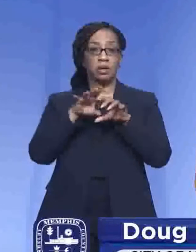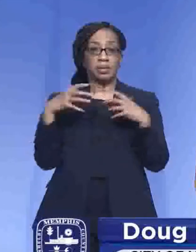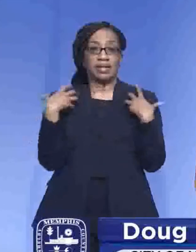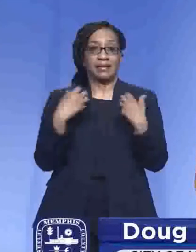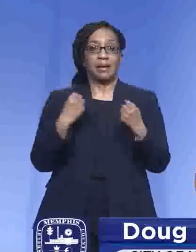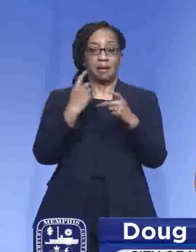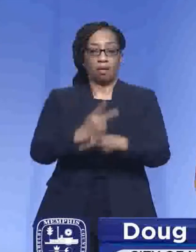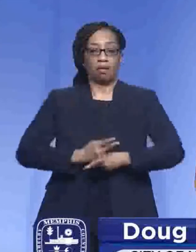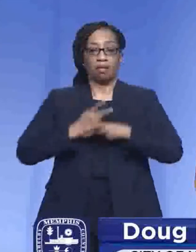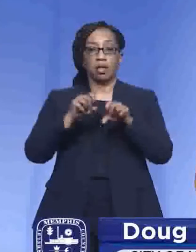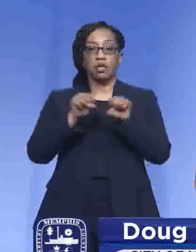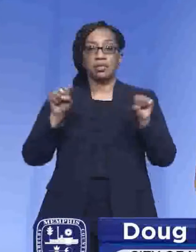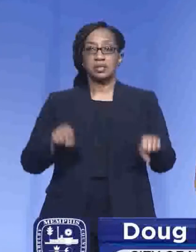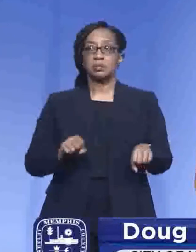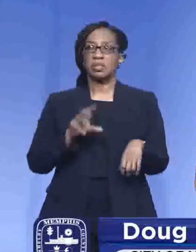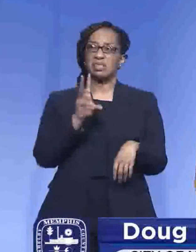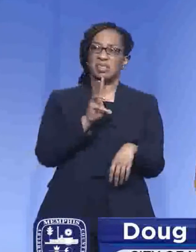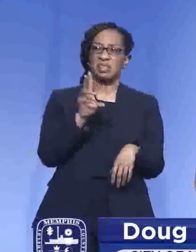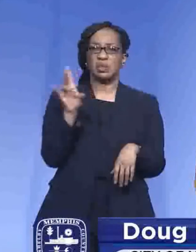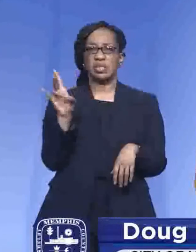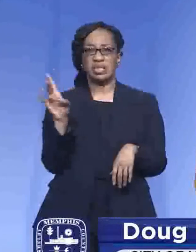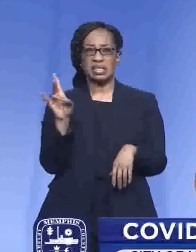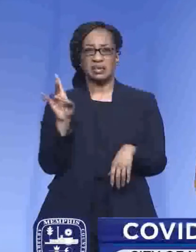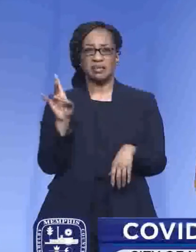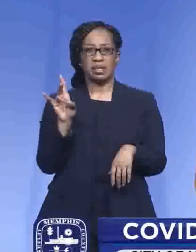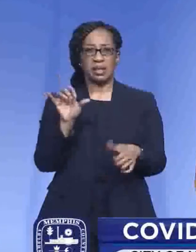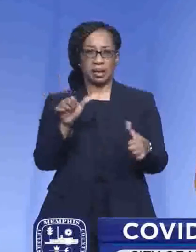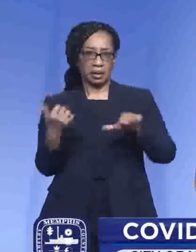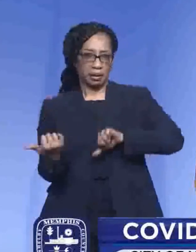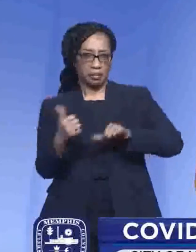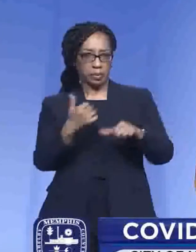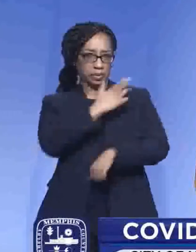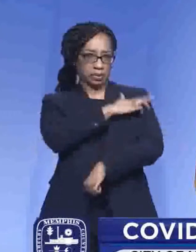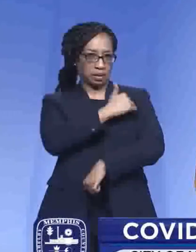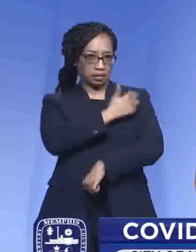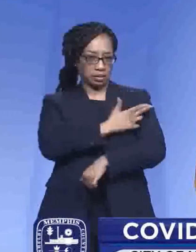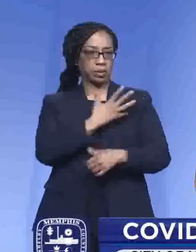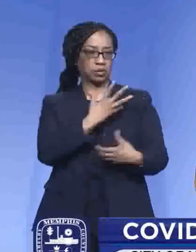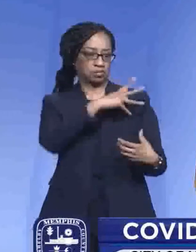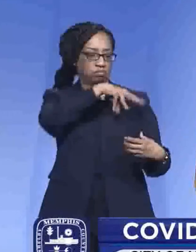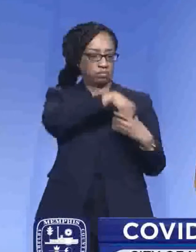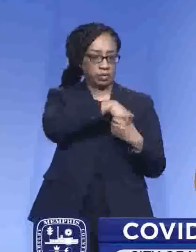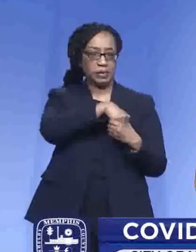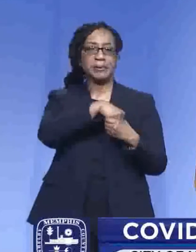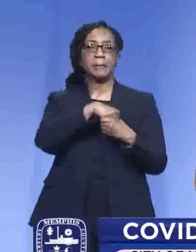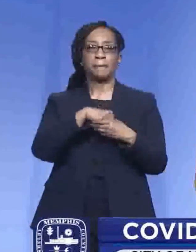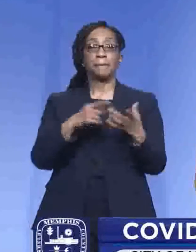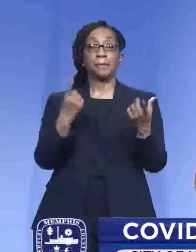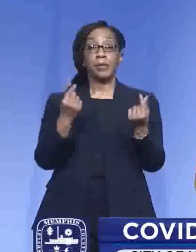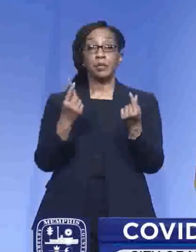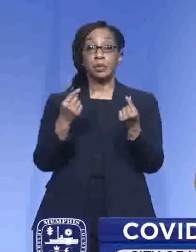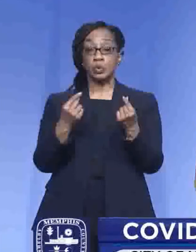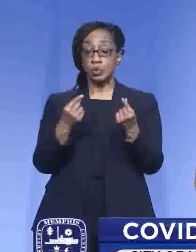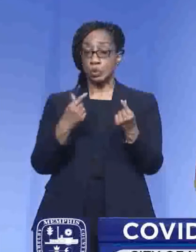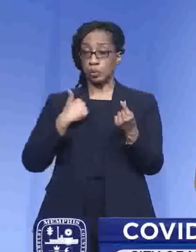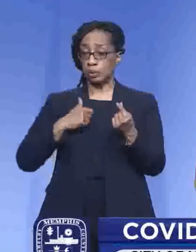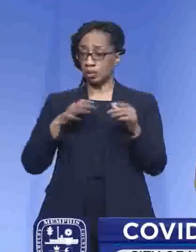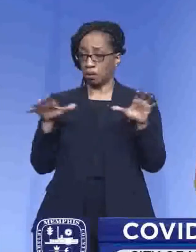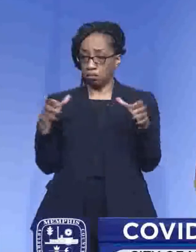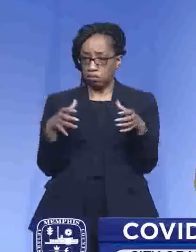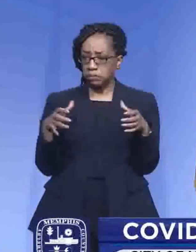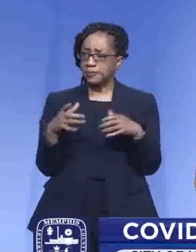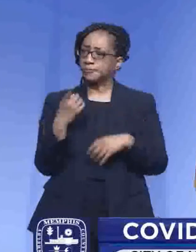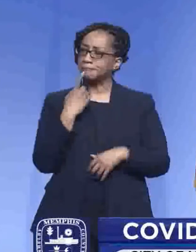instance, there are 6 or 7 Baptist facilities that make up that total. What we do is get together and we say, of